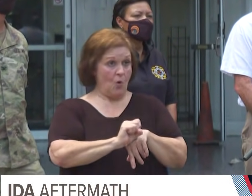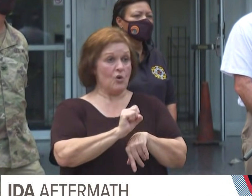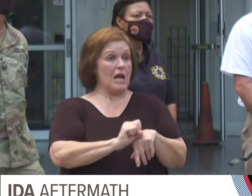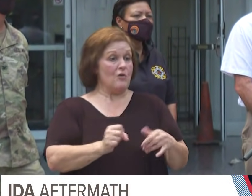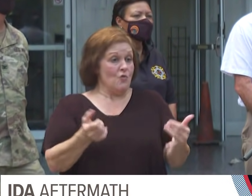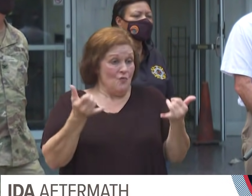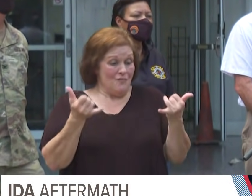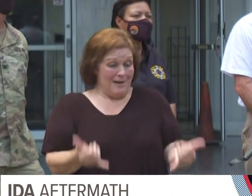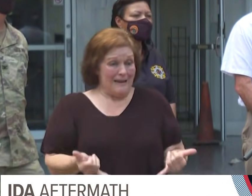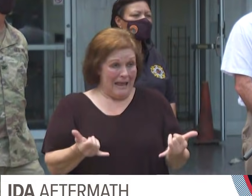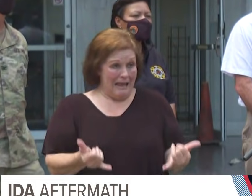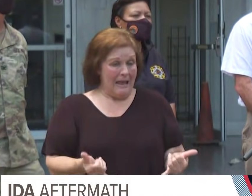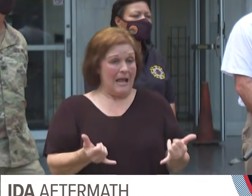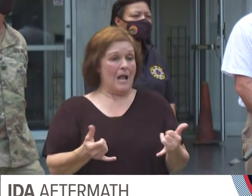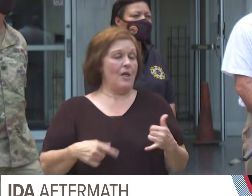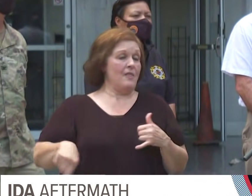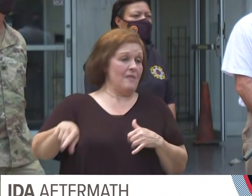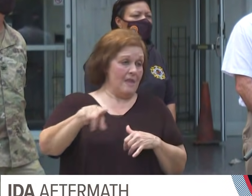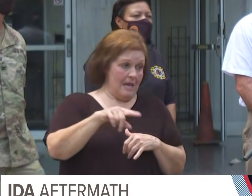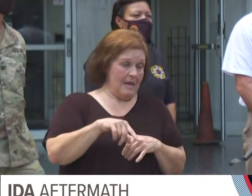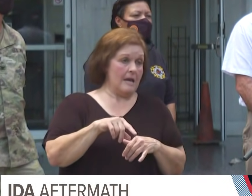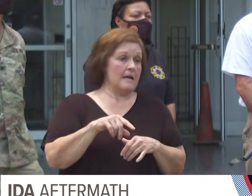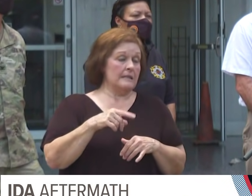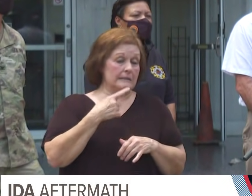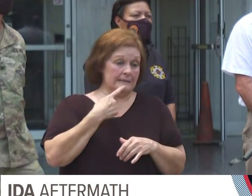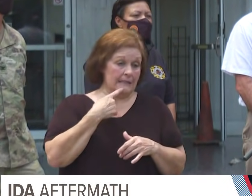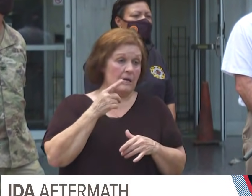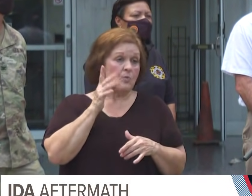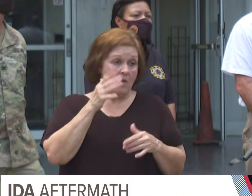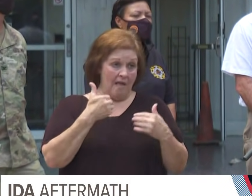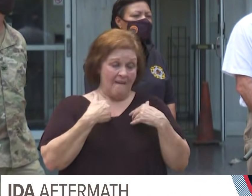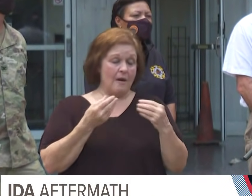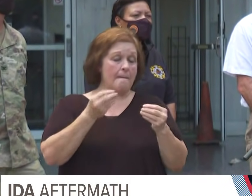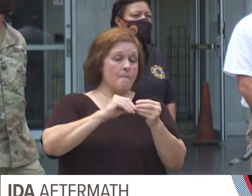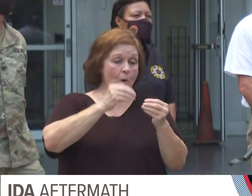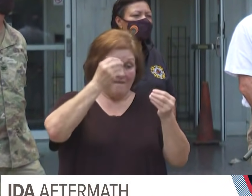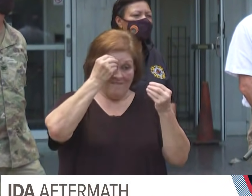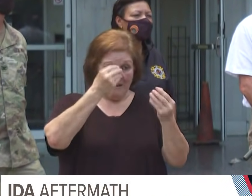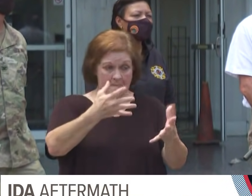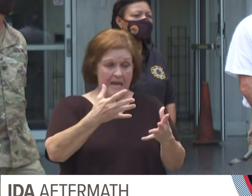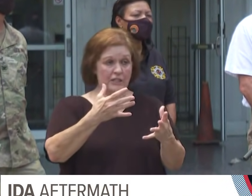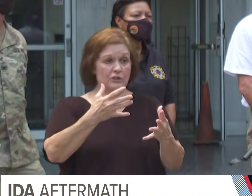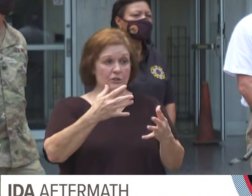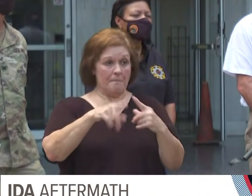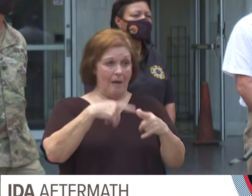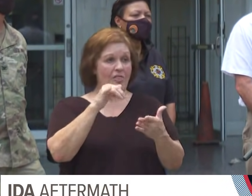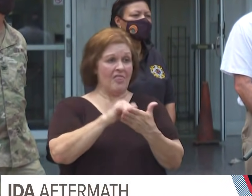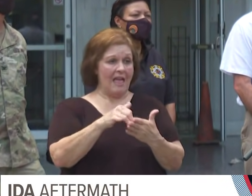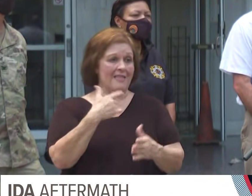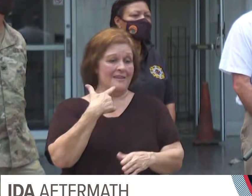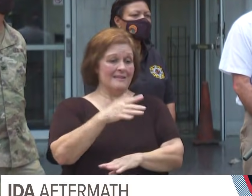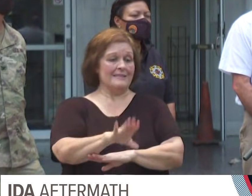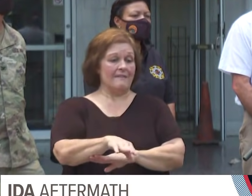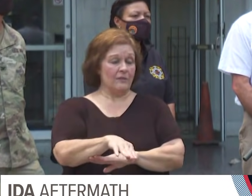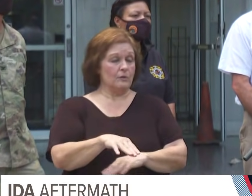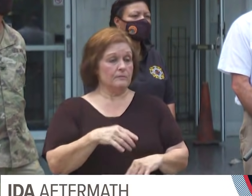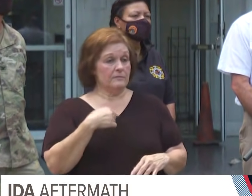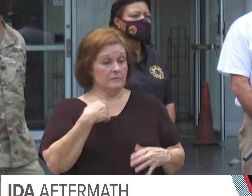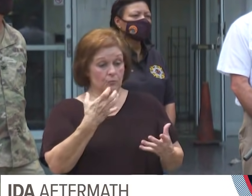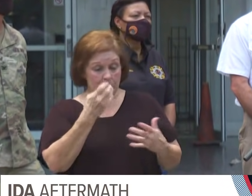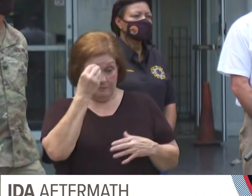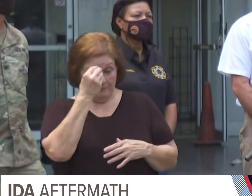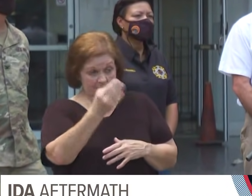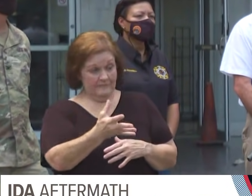now. And they are assured us they will have more information out this afternoon. And I really want to